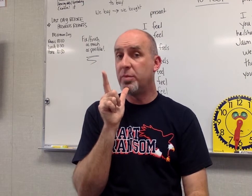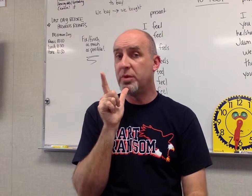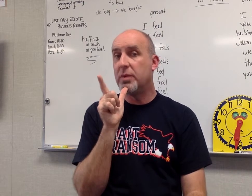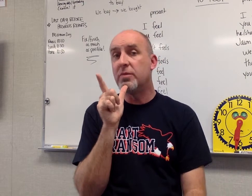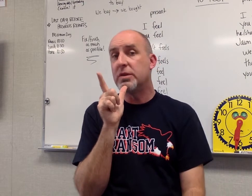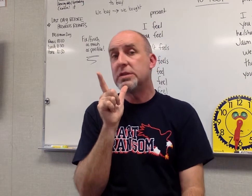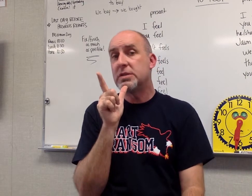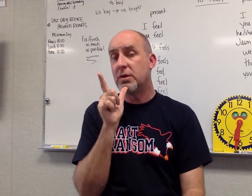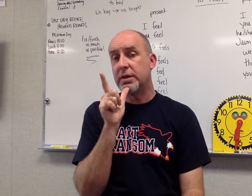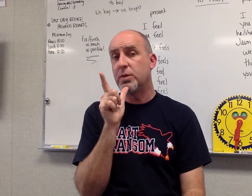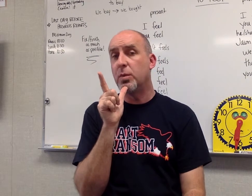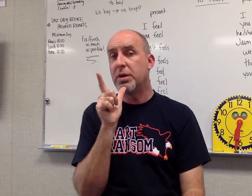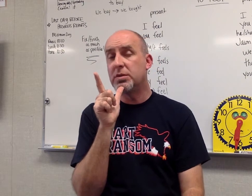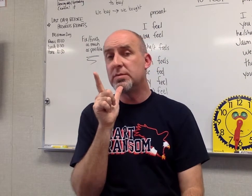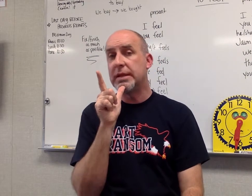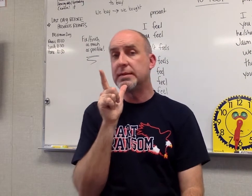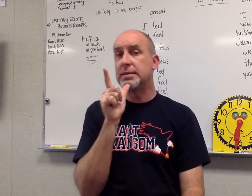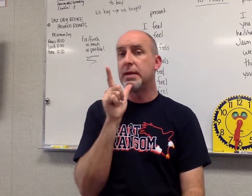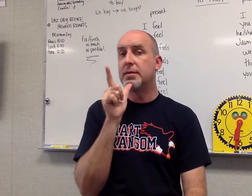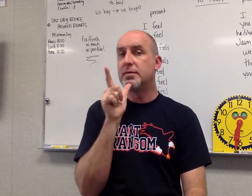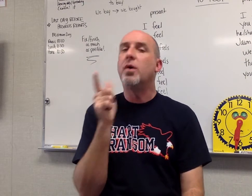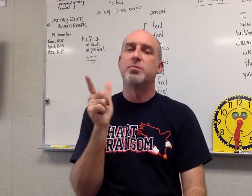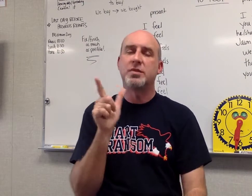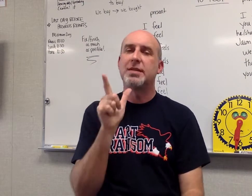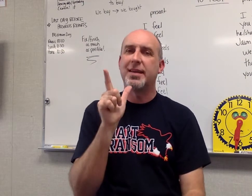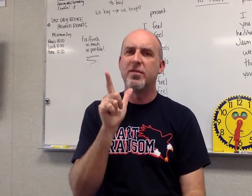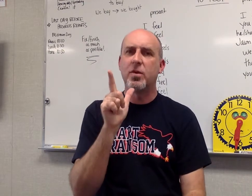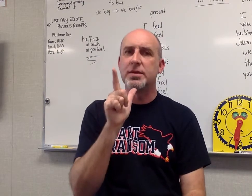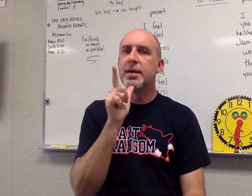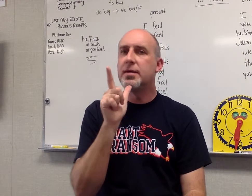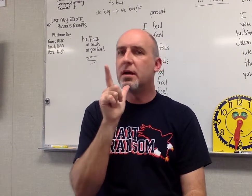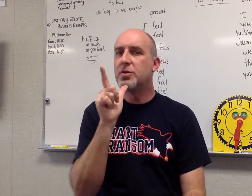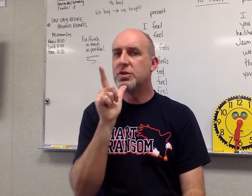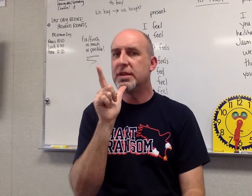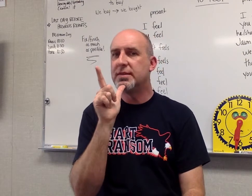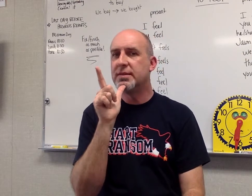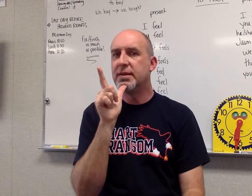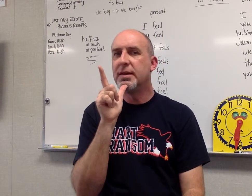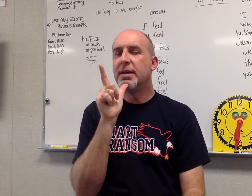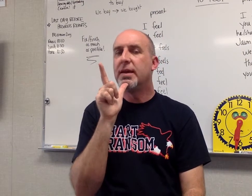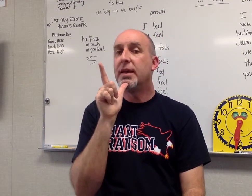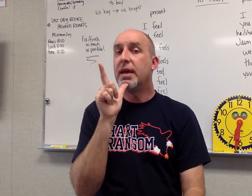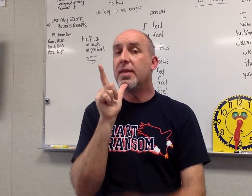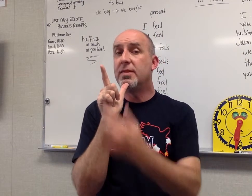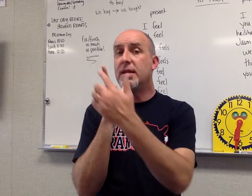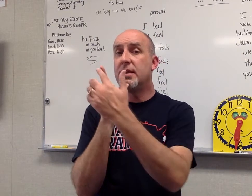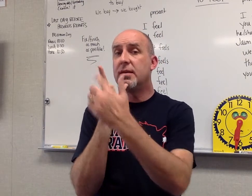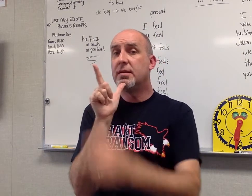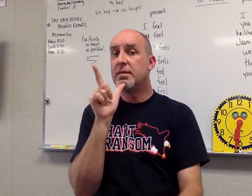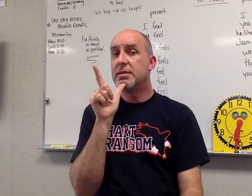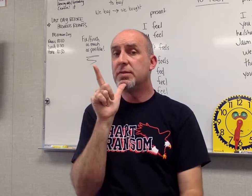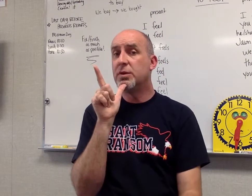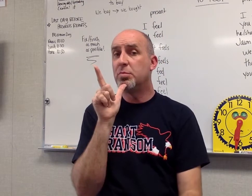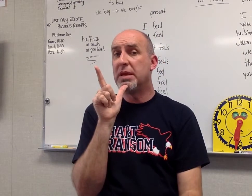beard, I'm very sorry. You won't be able to make this sign. No, just kidding, of course. On your chin. And then this finger